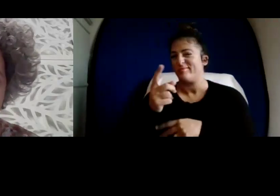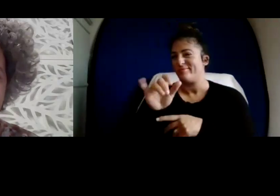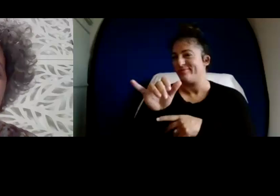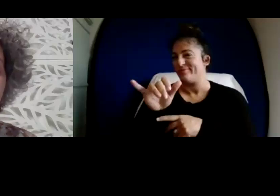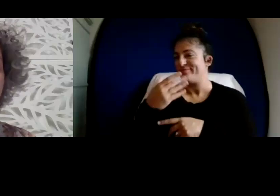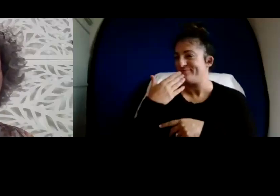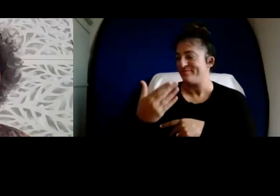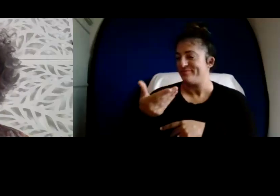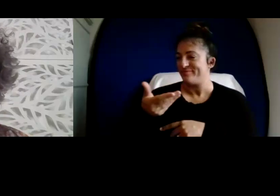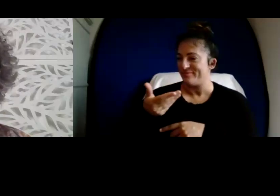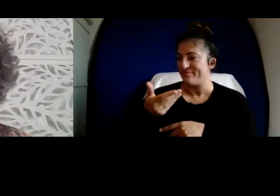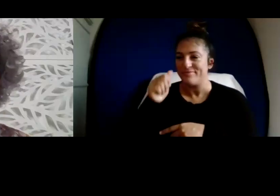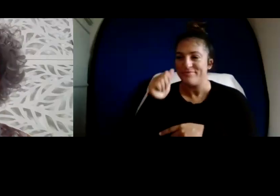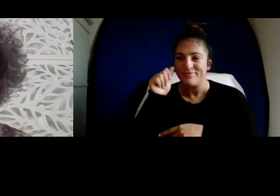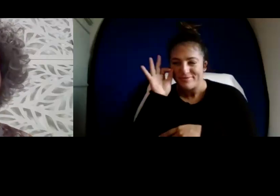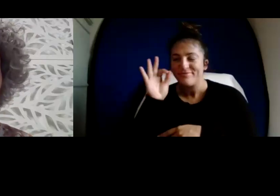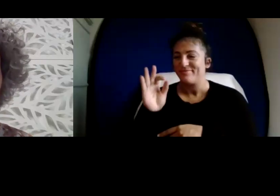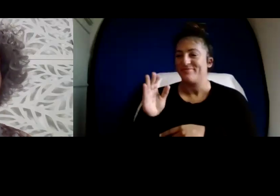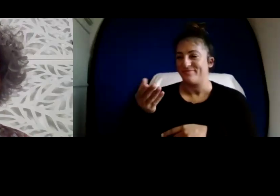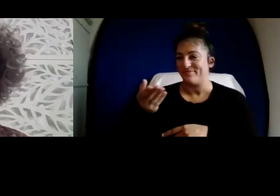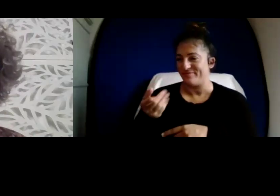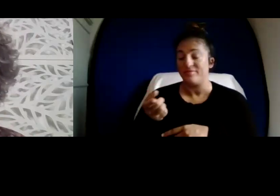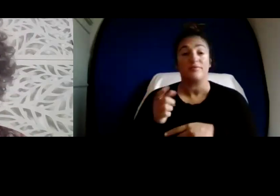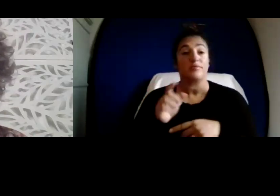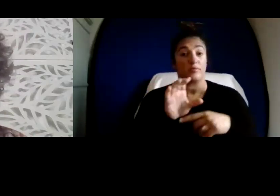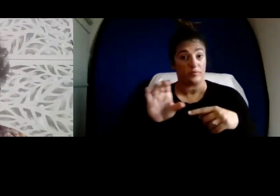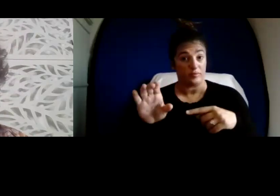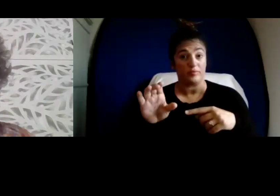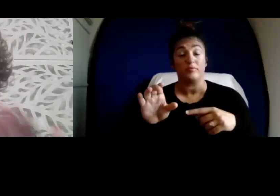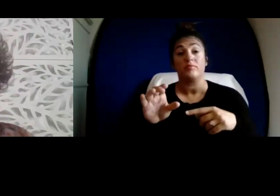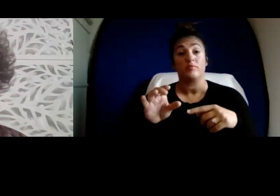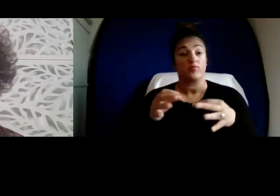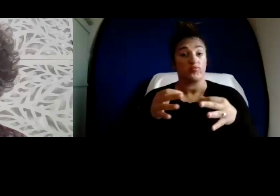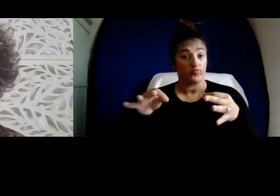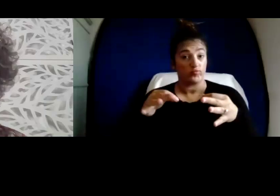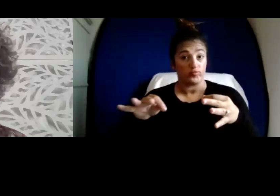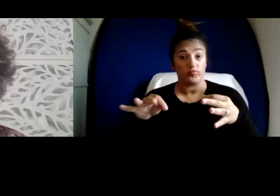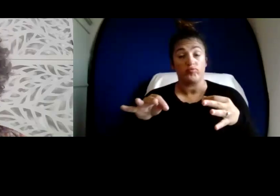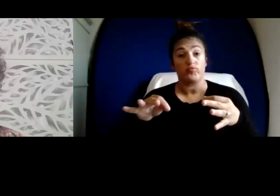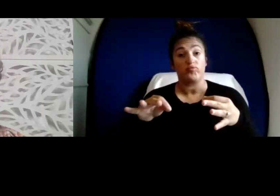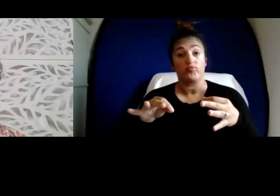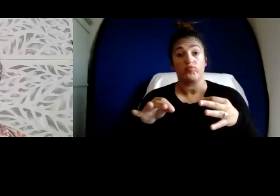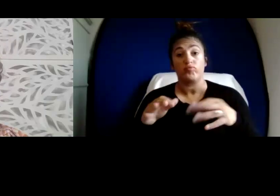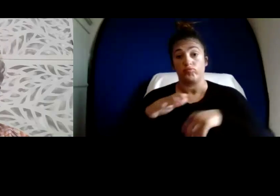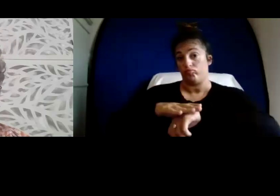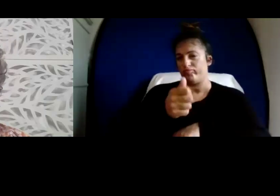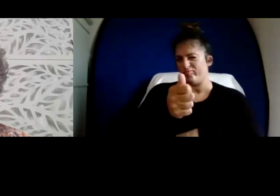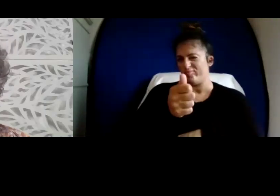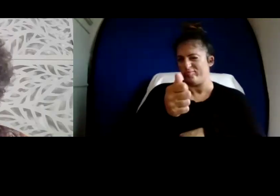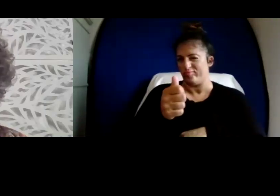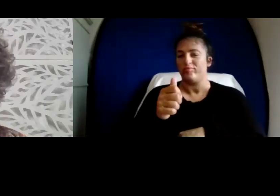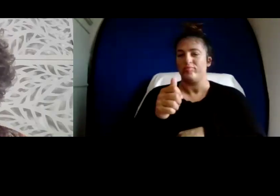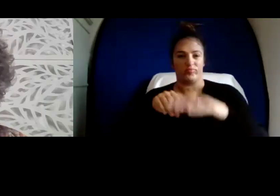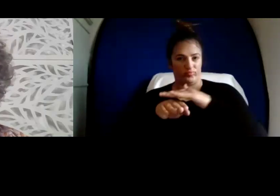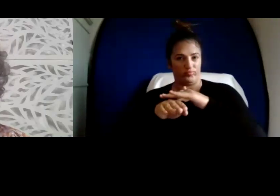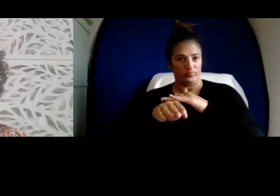Welcome, Ashley. And closed caption is available. You can turn that on for yourselves. At